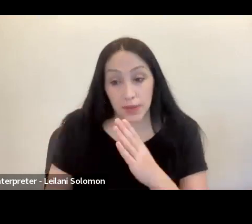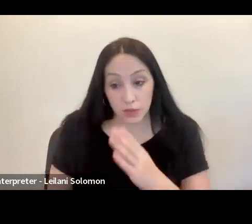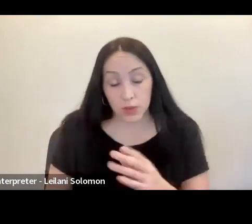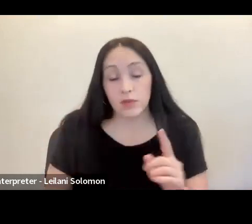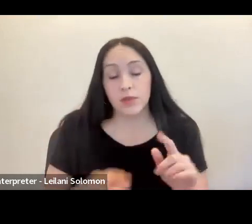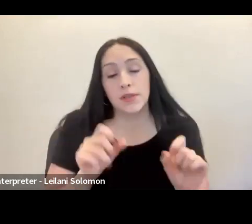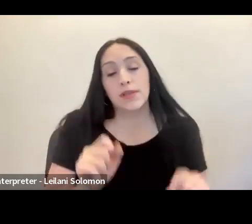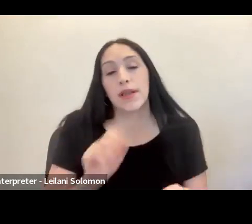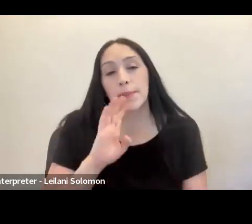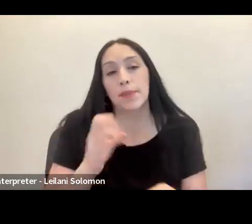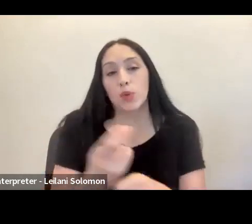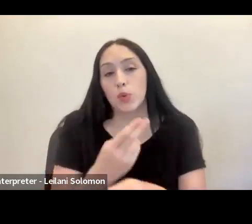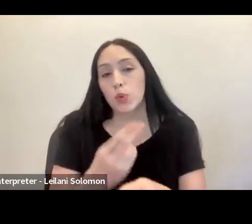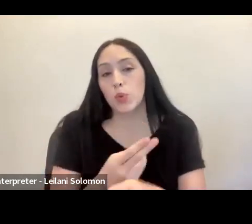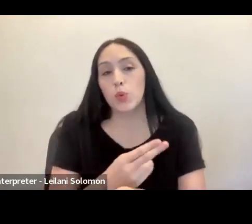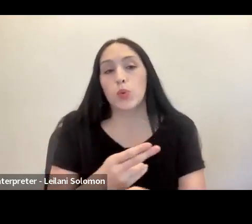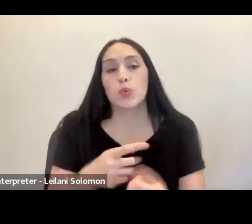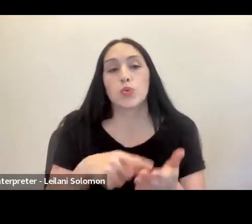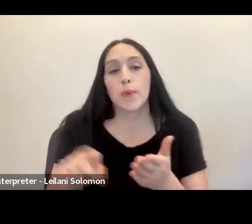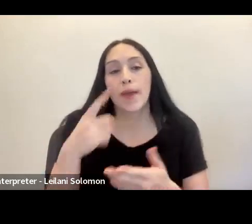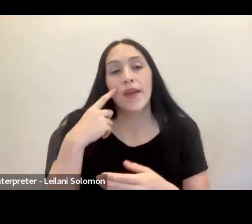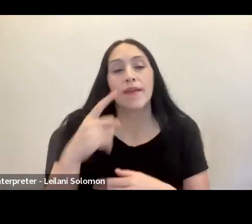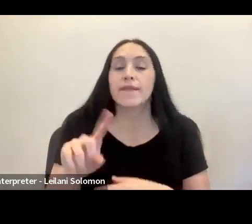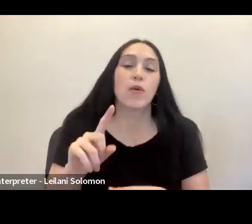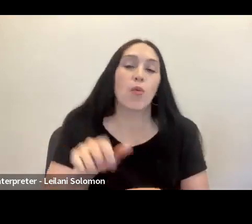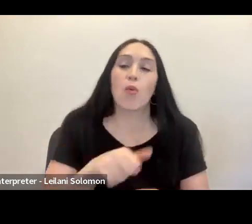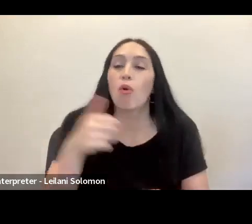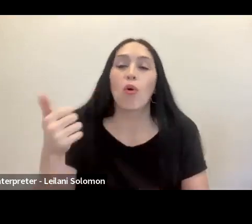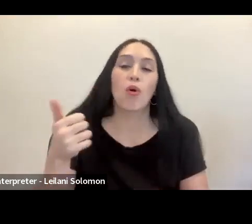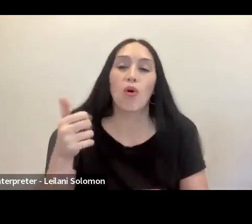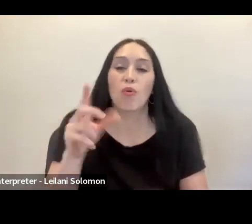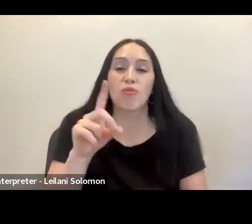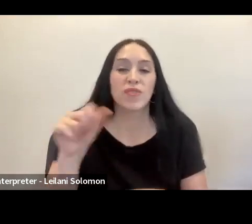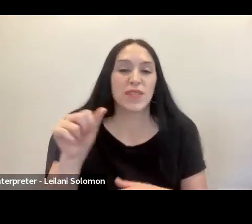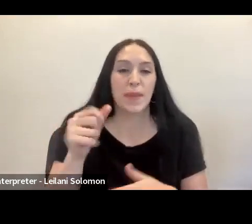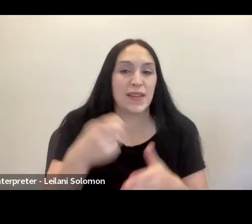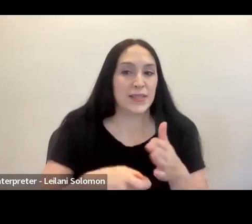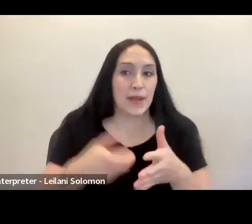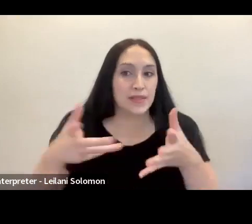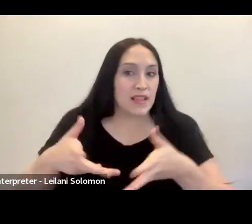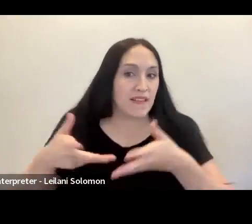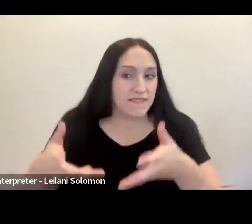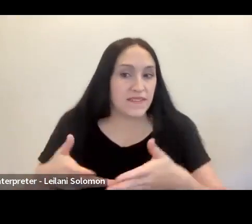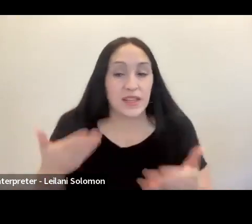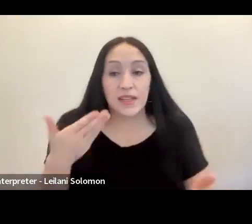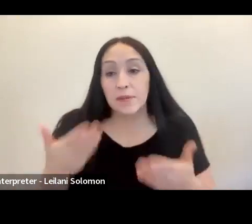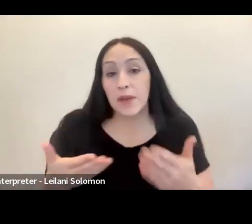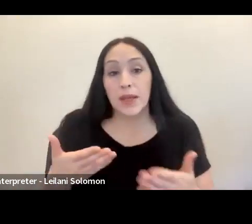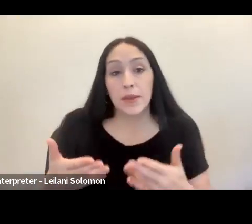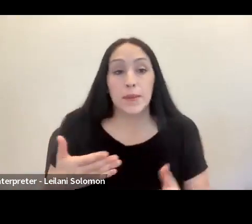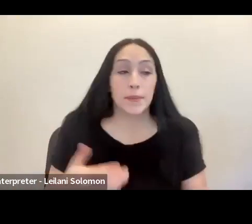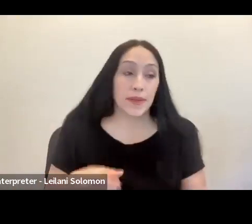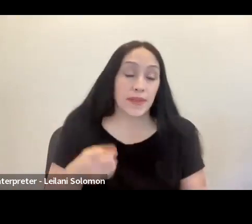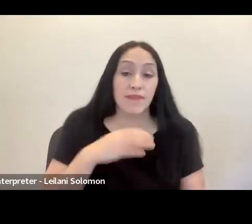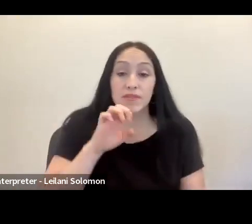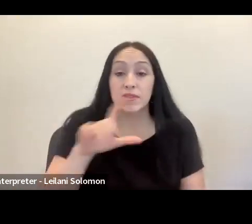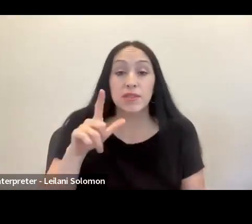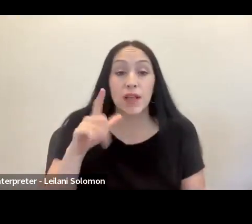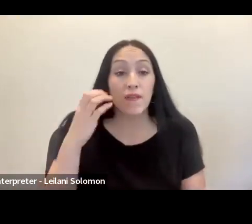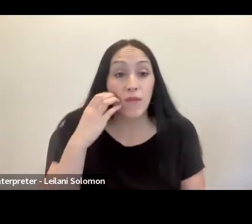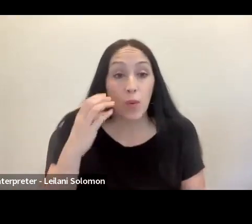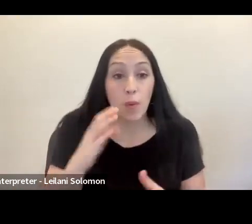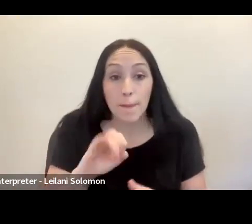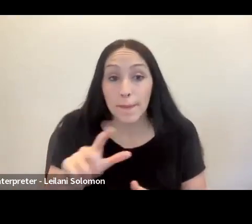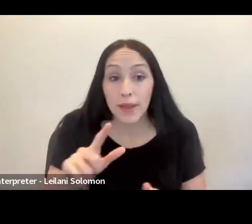for outstanding qualified disability expenses. So maybe they have an outstanding mortgage, cell phone bill,